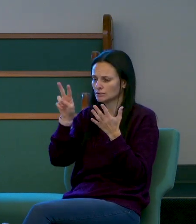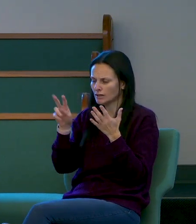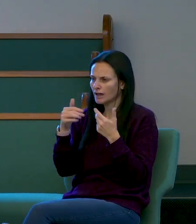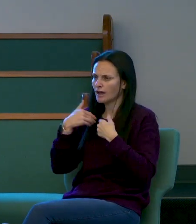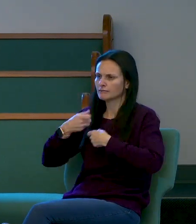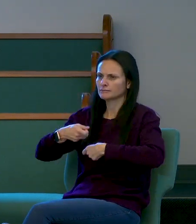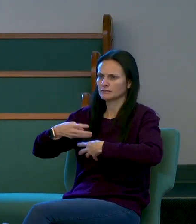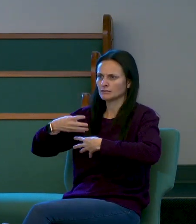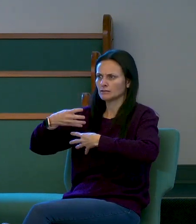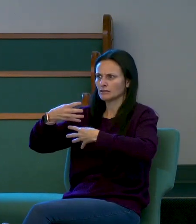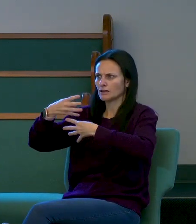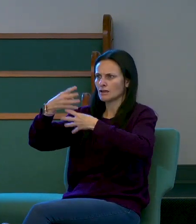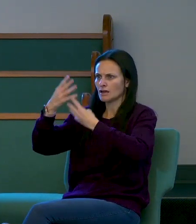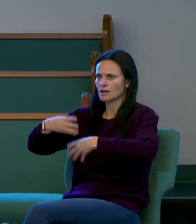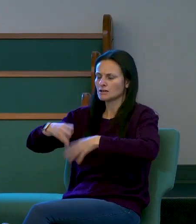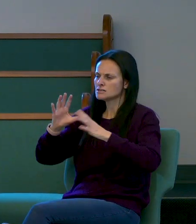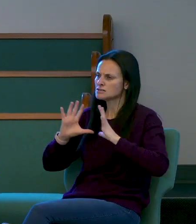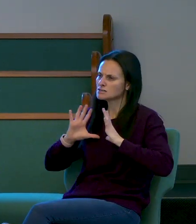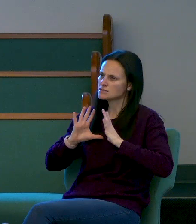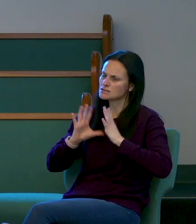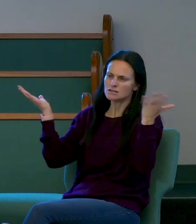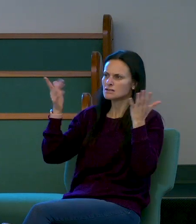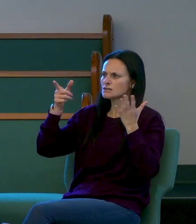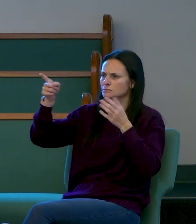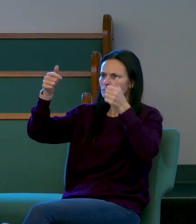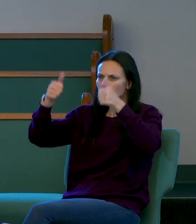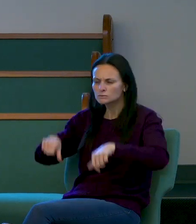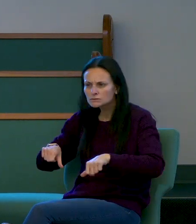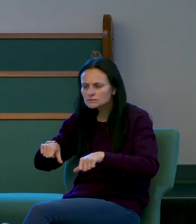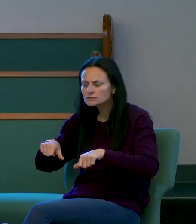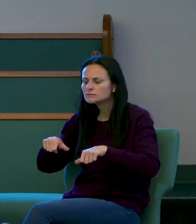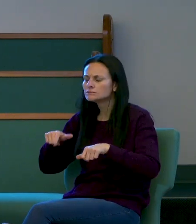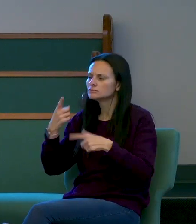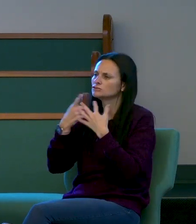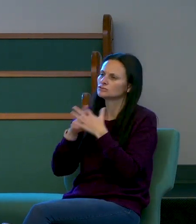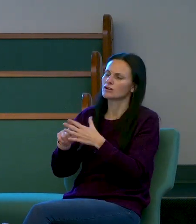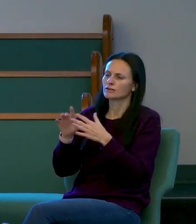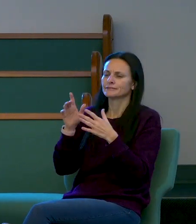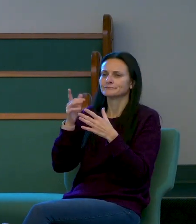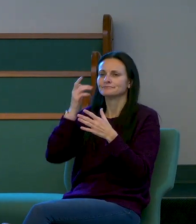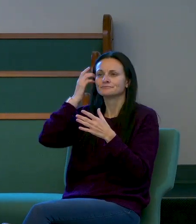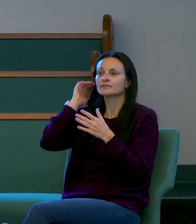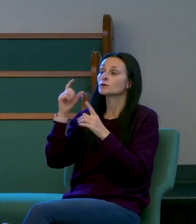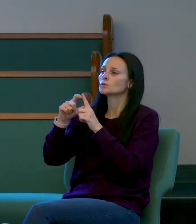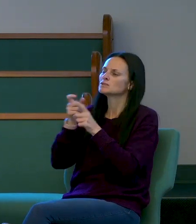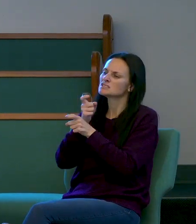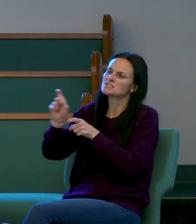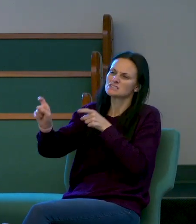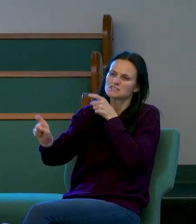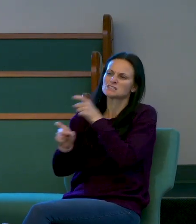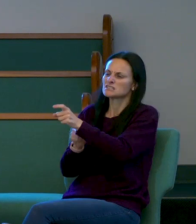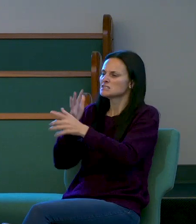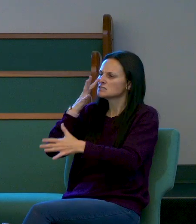was a whole litany of people who were angry that she posted it and started inciting words of cruelty and